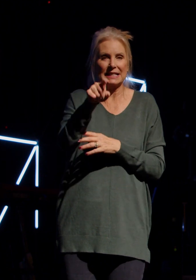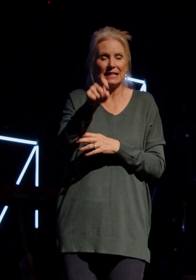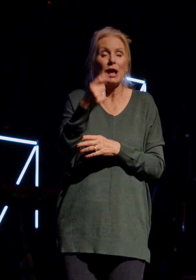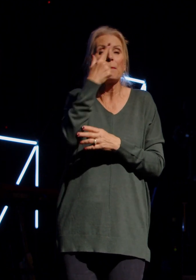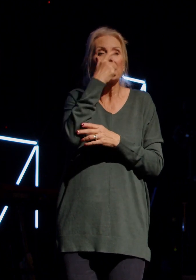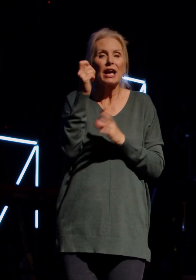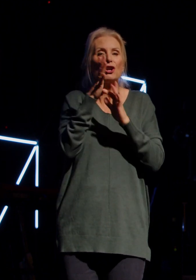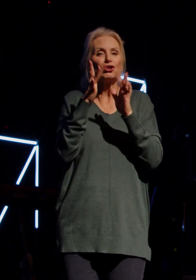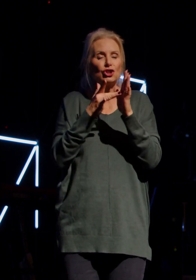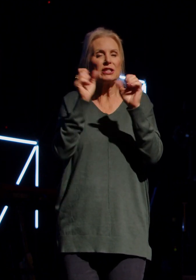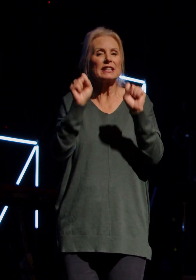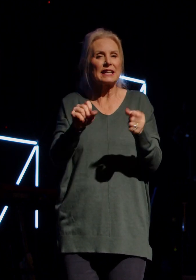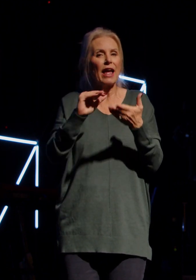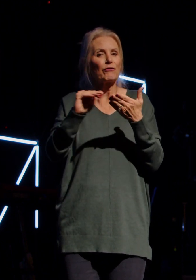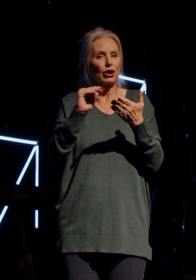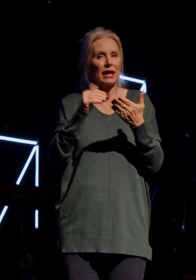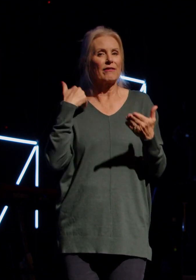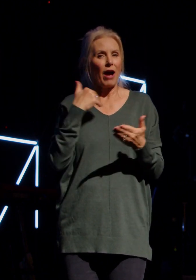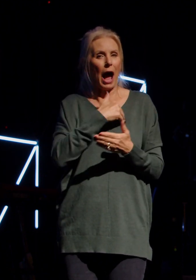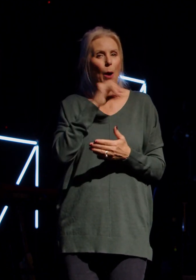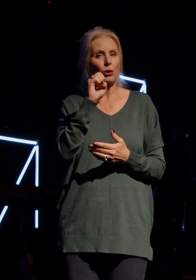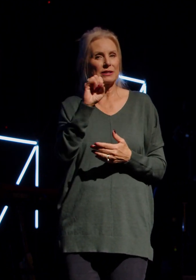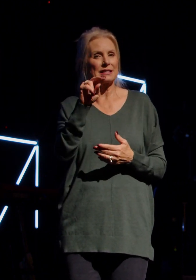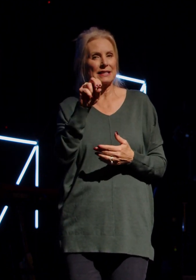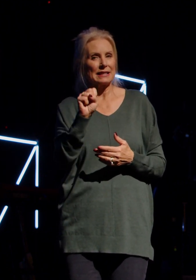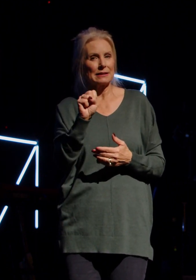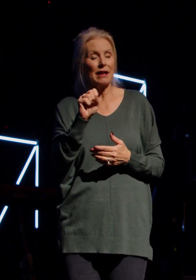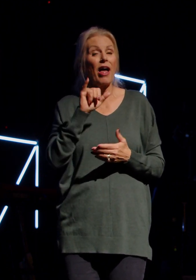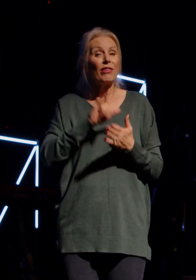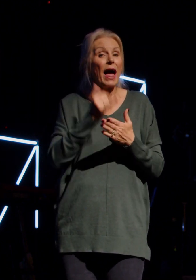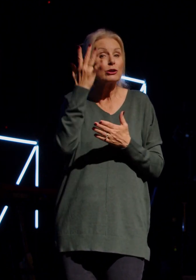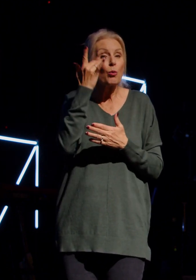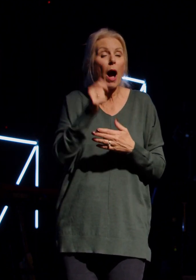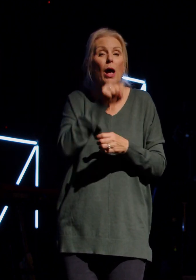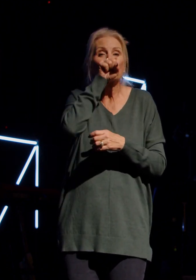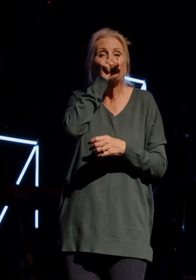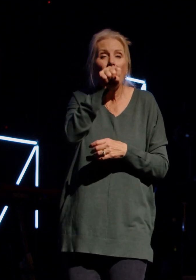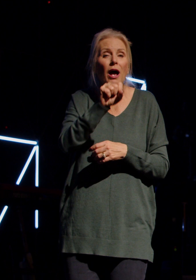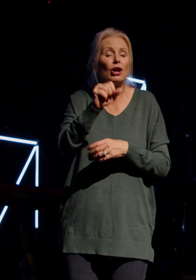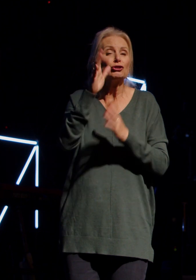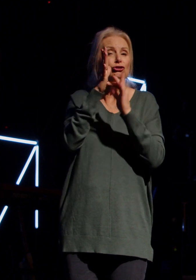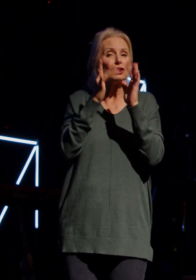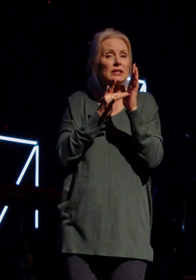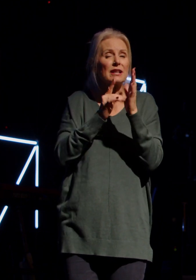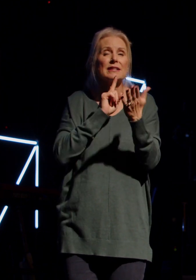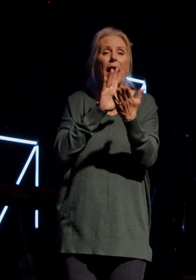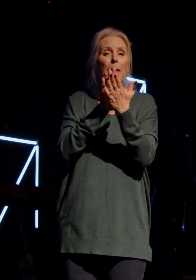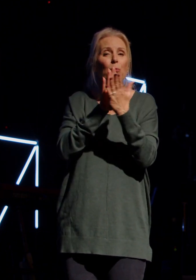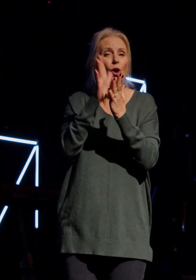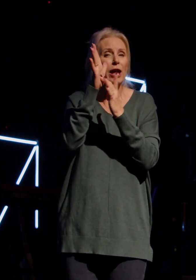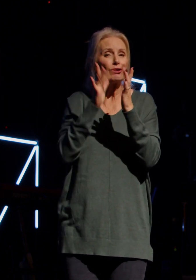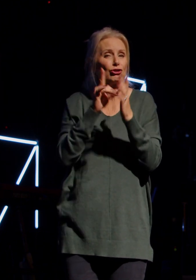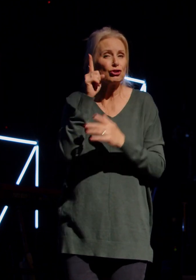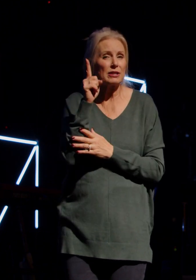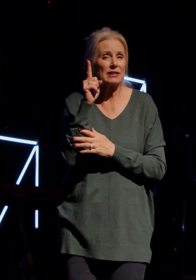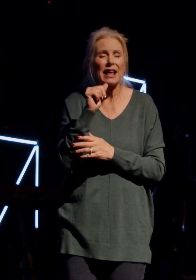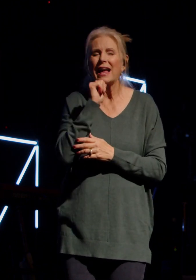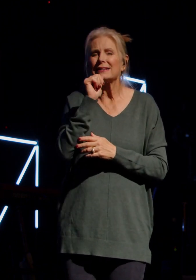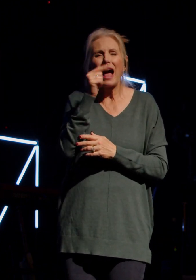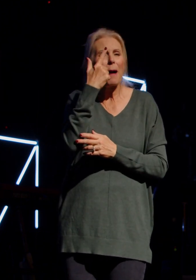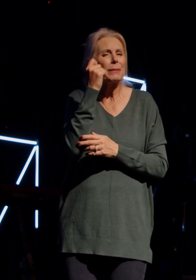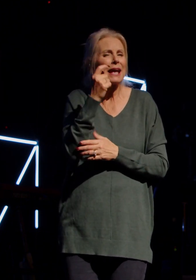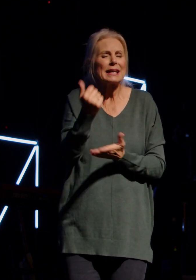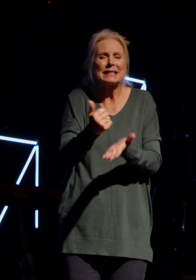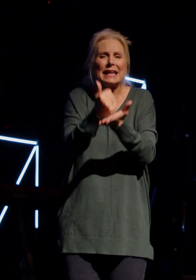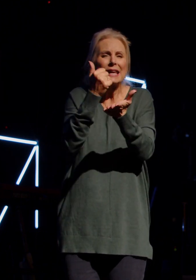our sins. That's why we run to Jesus. That's why we love Jesus. That's why we praise Jesus. Not just because he helps us in